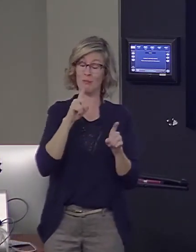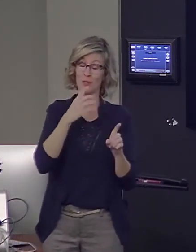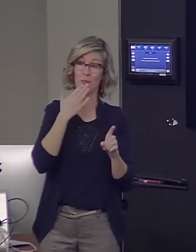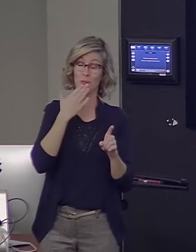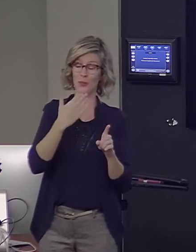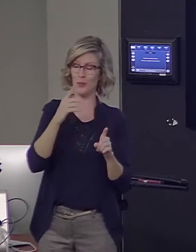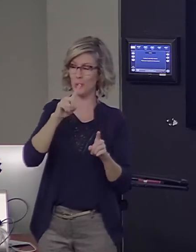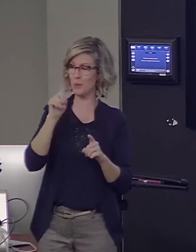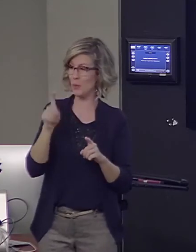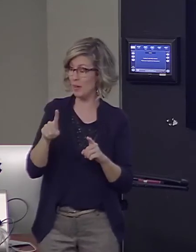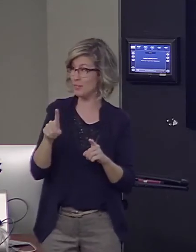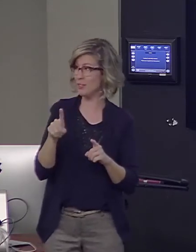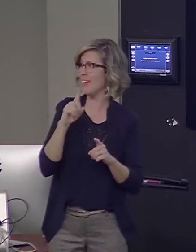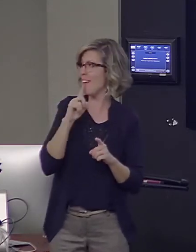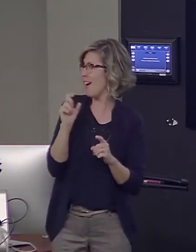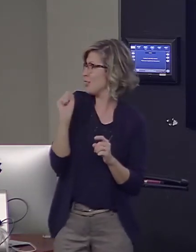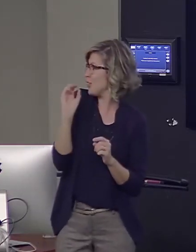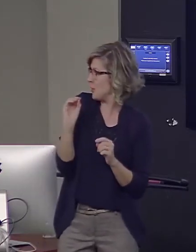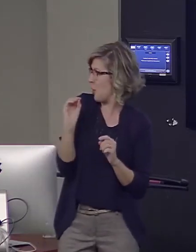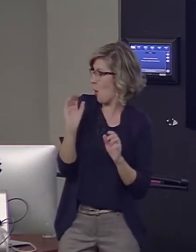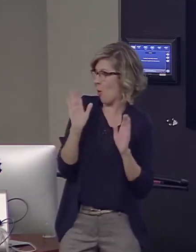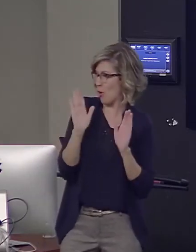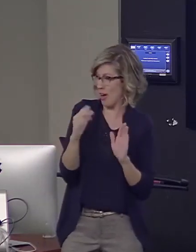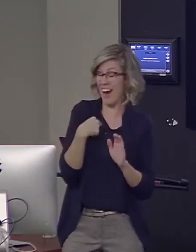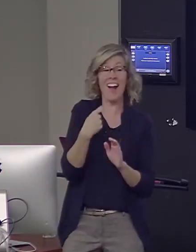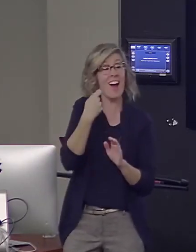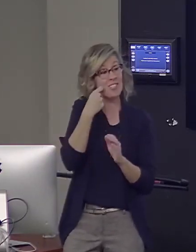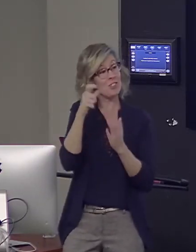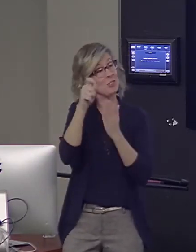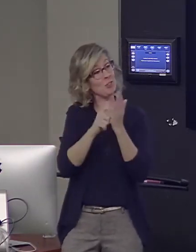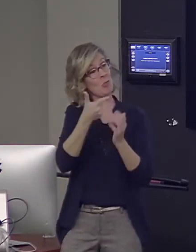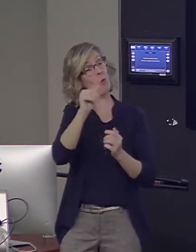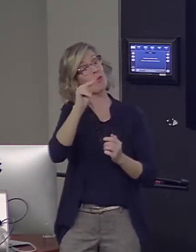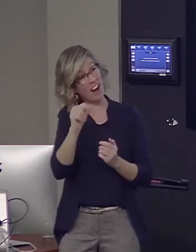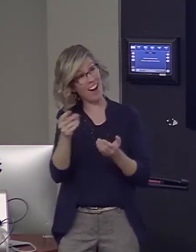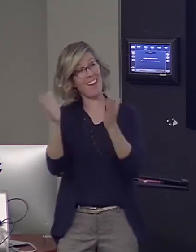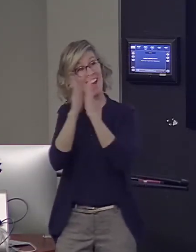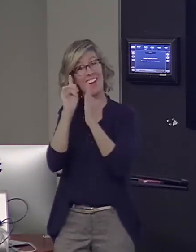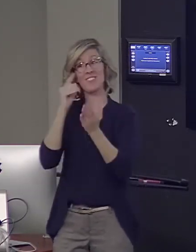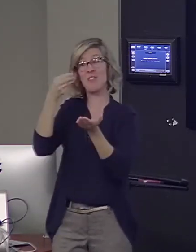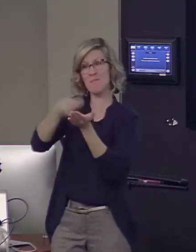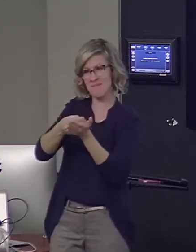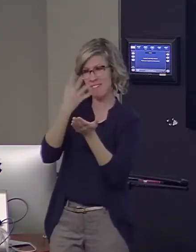question. So great that I just wrote a grant asking for some money to answer that question.